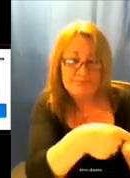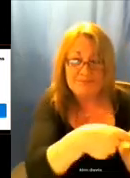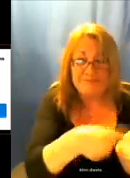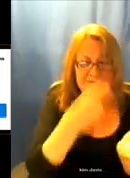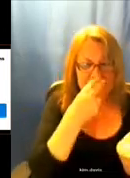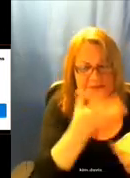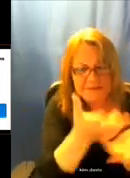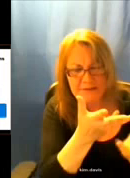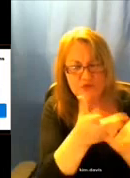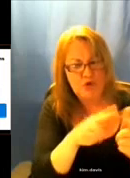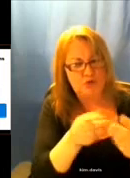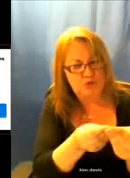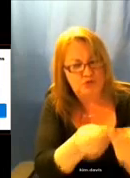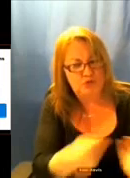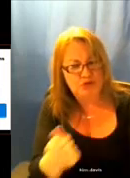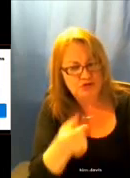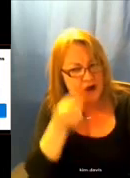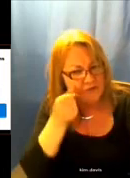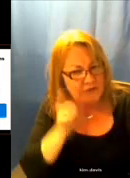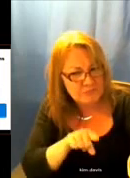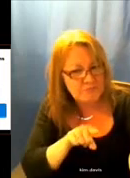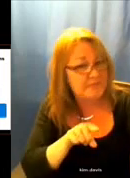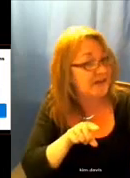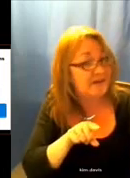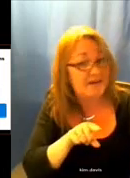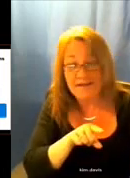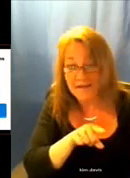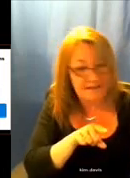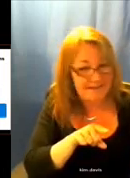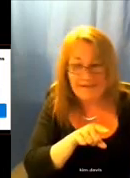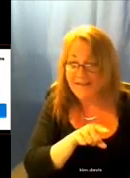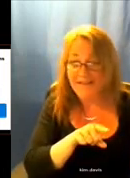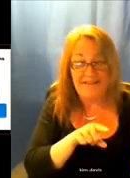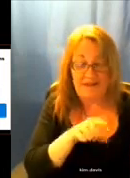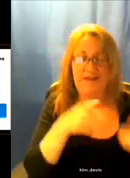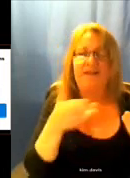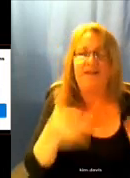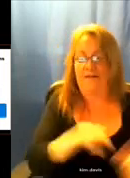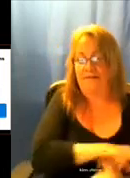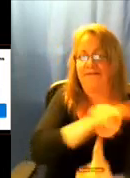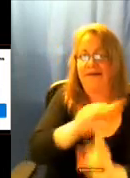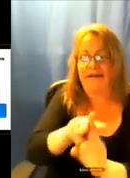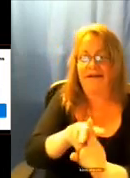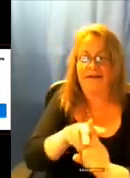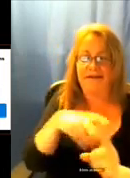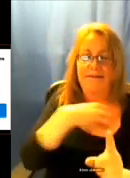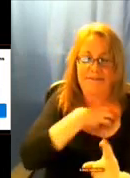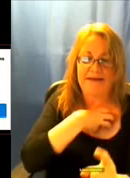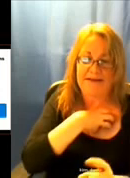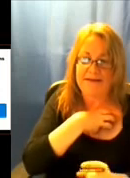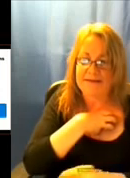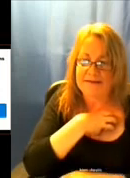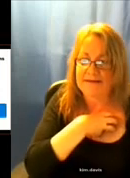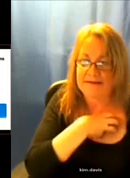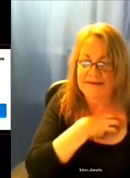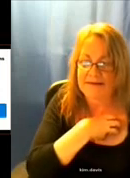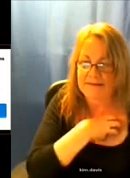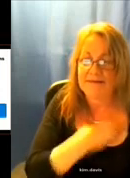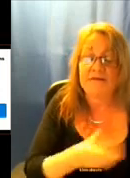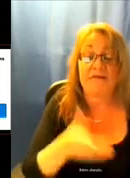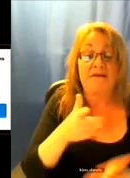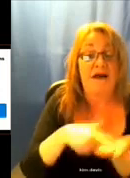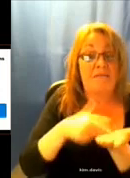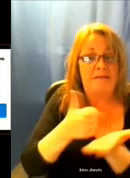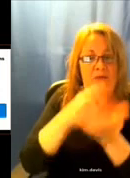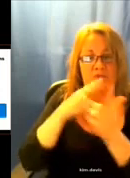are aware of, the more you can provide to see how you can solve the issue and have an agreement and